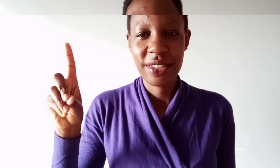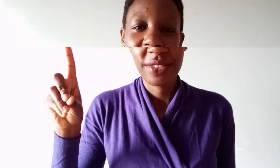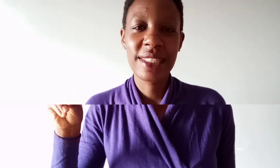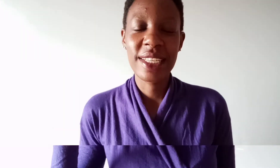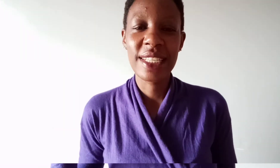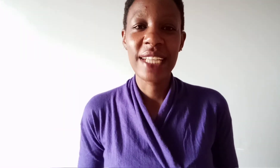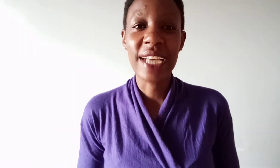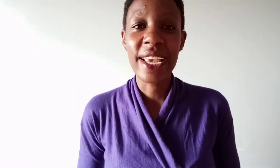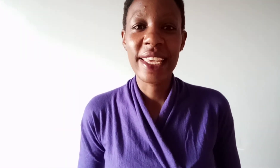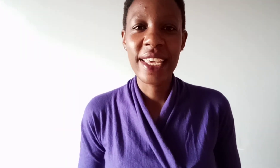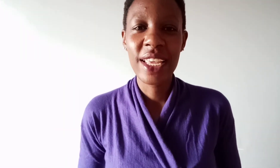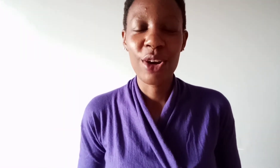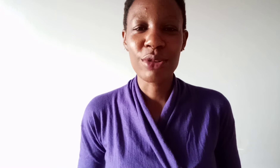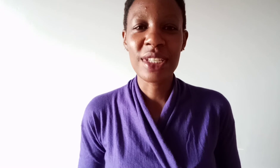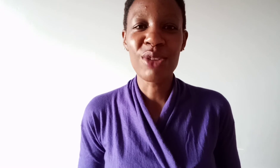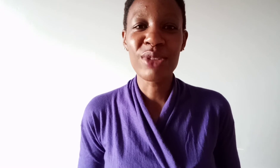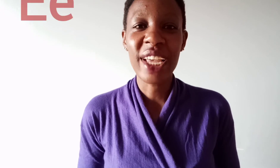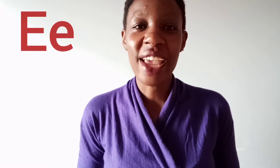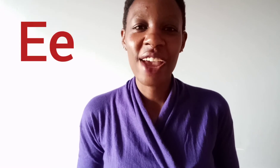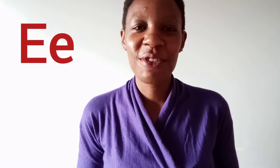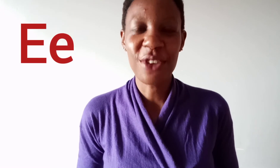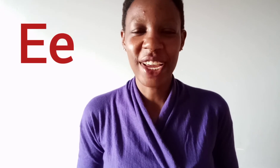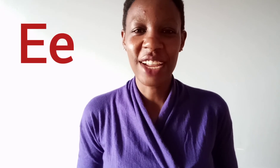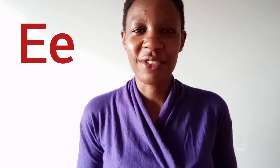is letter E or sound E for elephant,